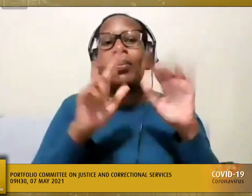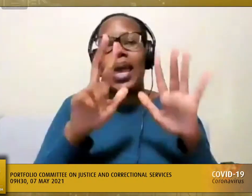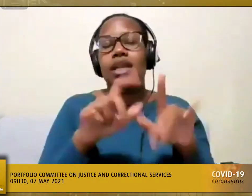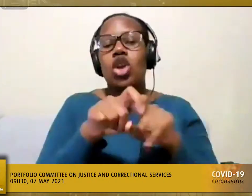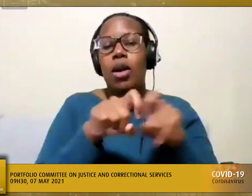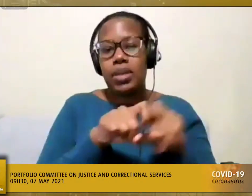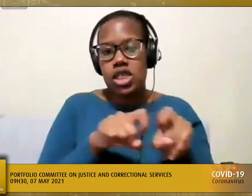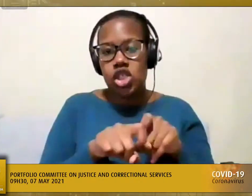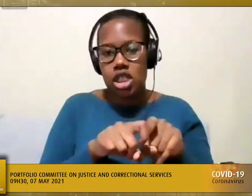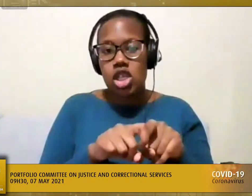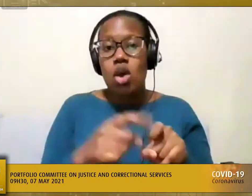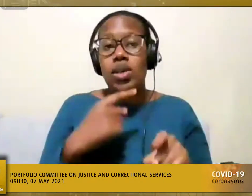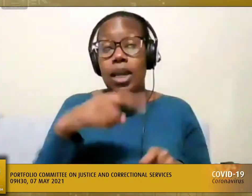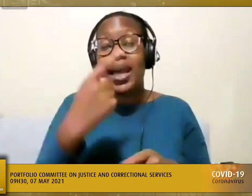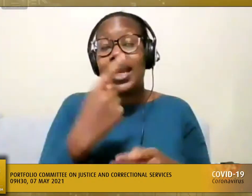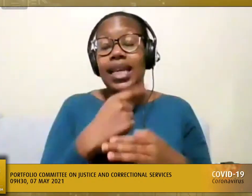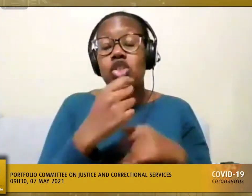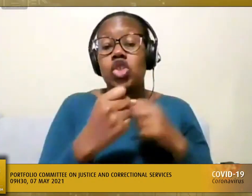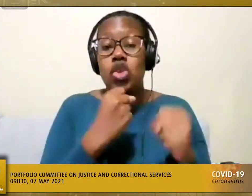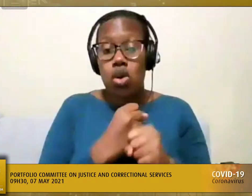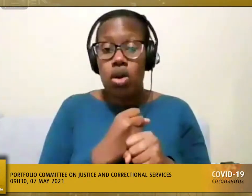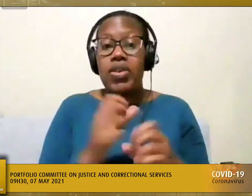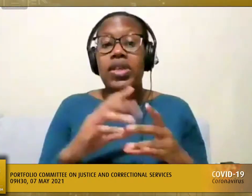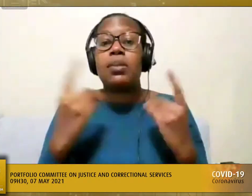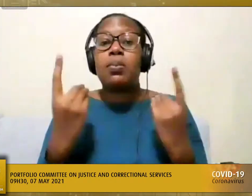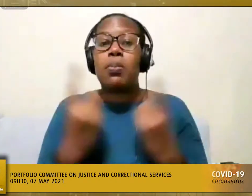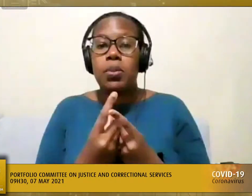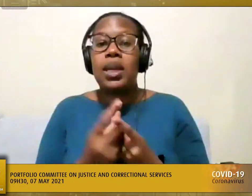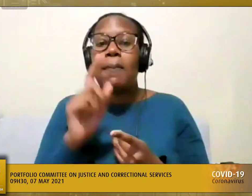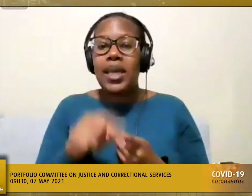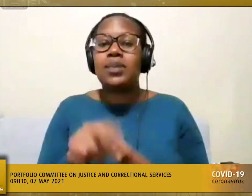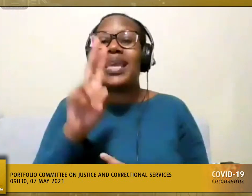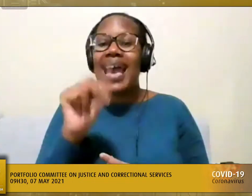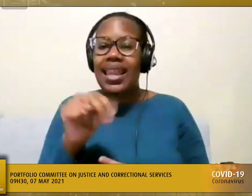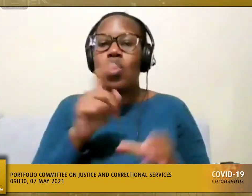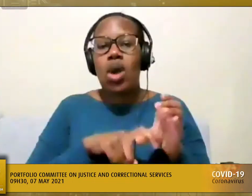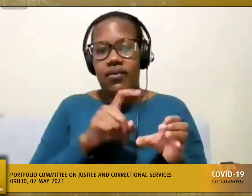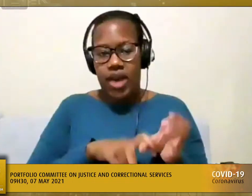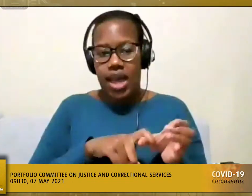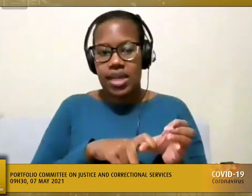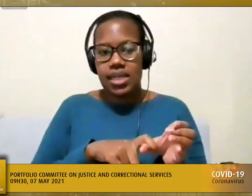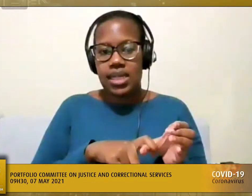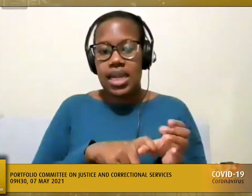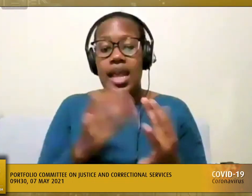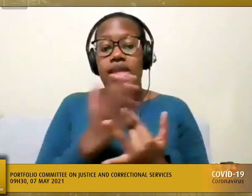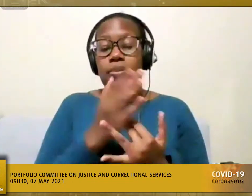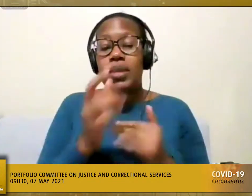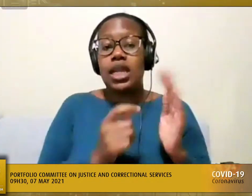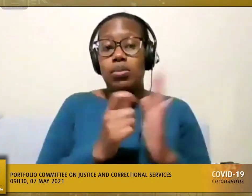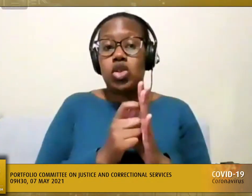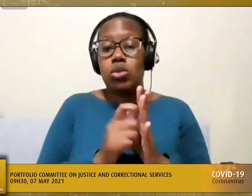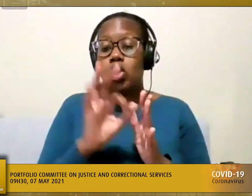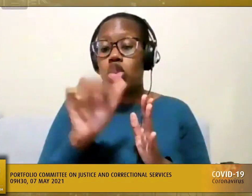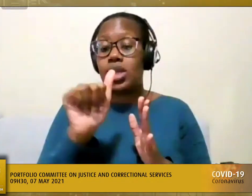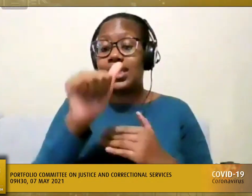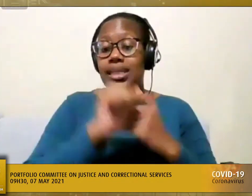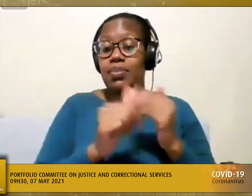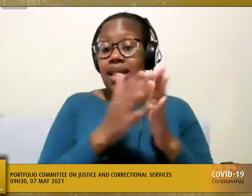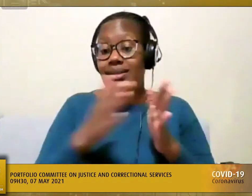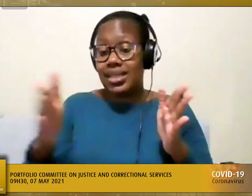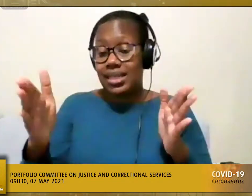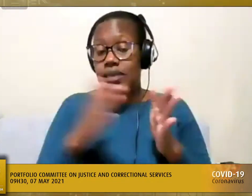by next year the department has to be unqualified and in the medium term which is in 36 months we aim to